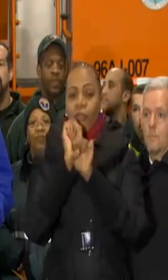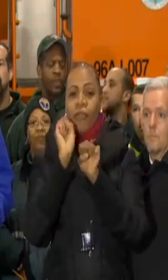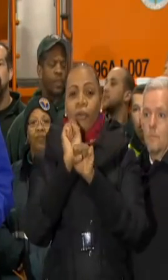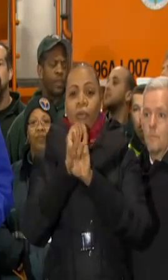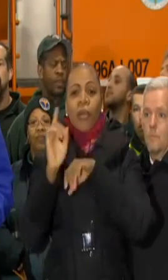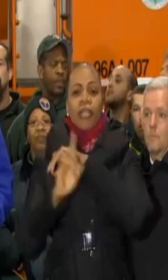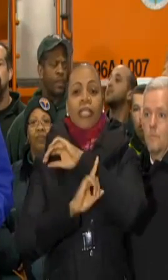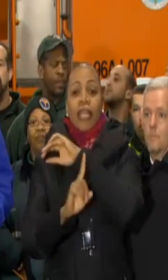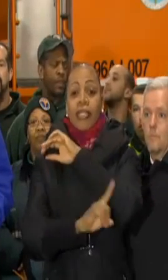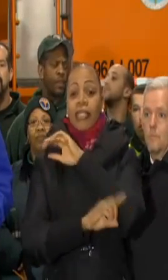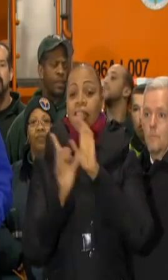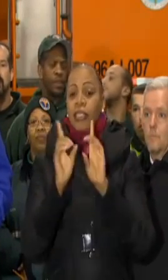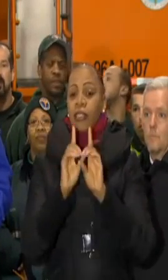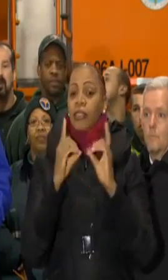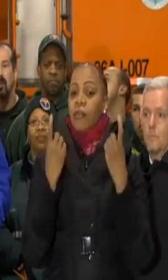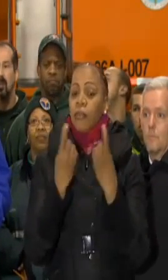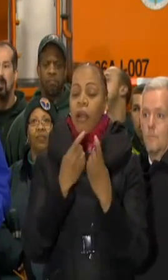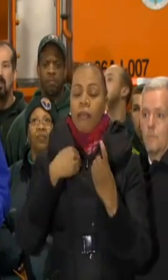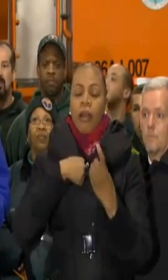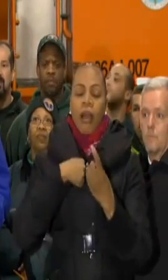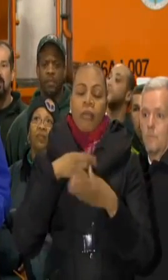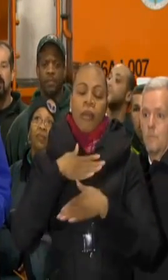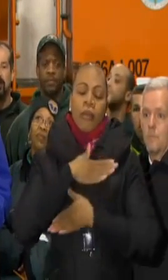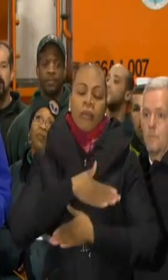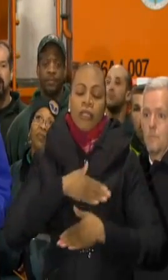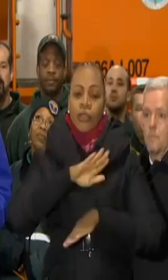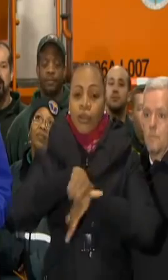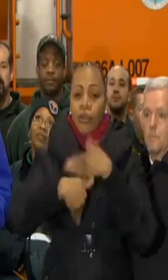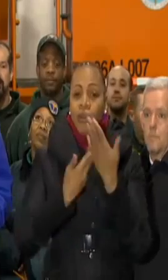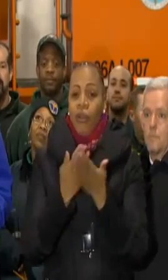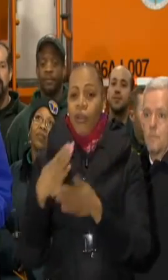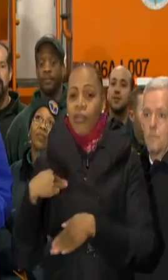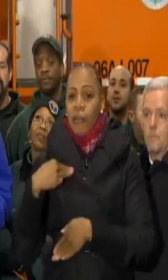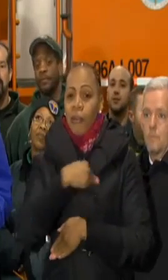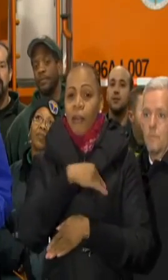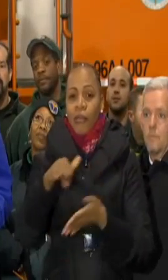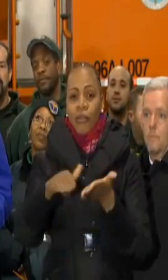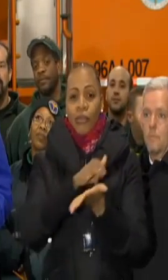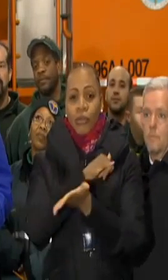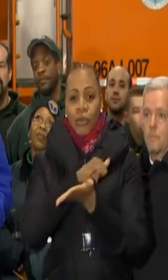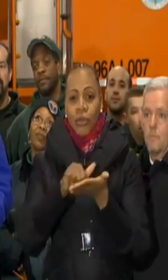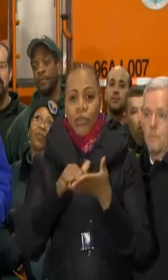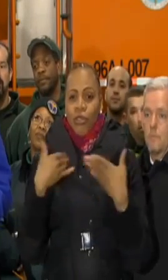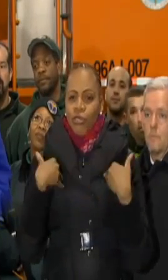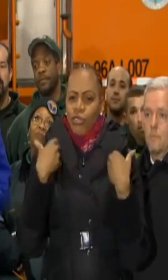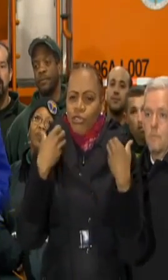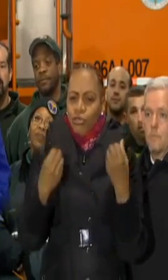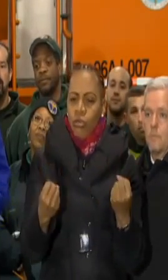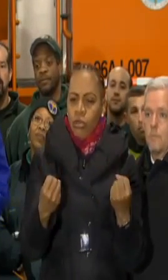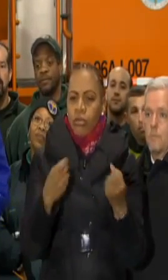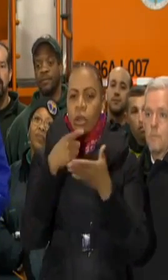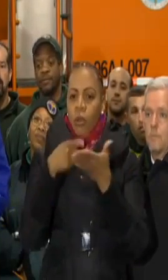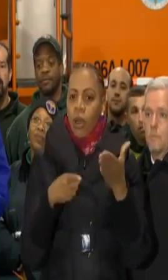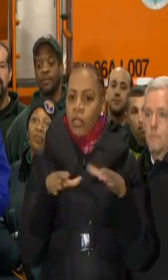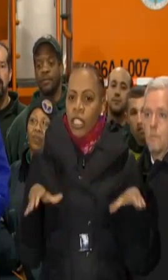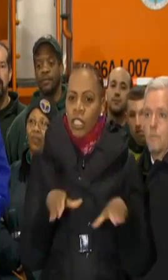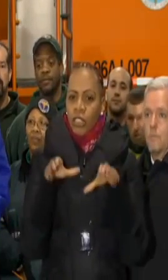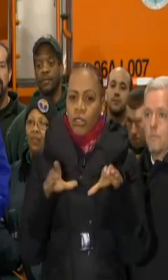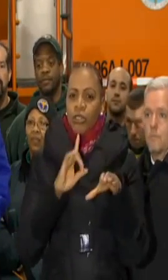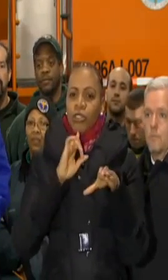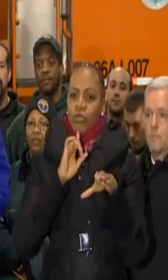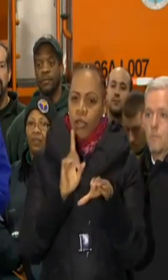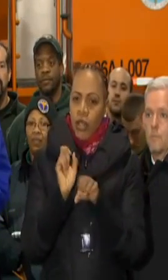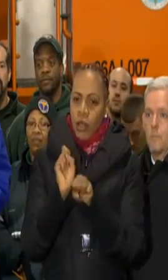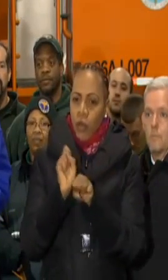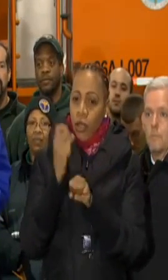I am so appreciative to all the members of New York's Strongest for what they've been doing. It's working. You can